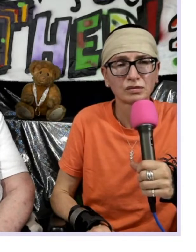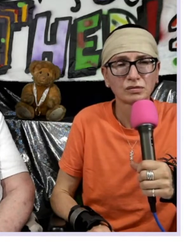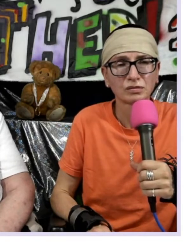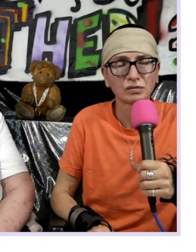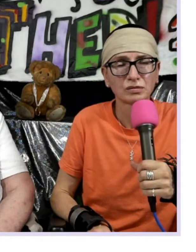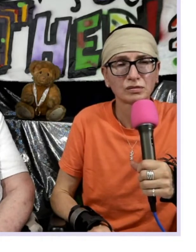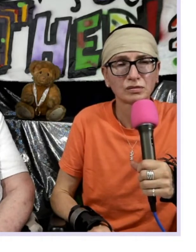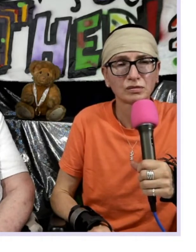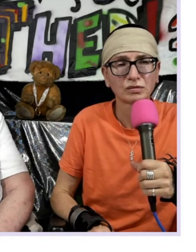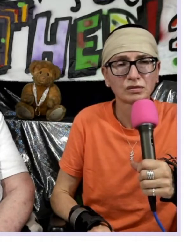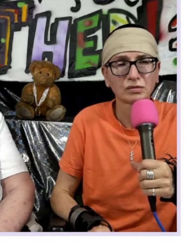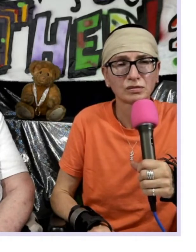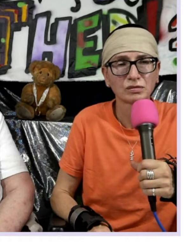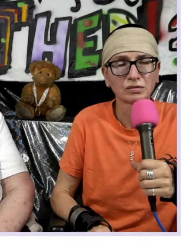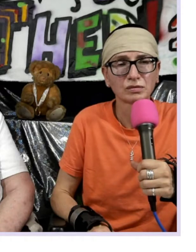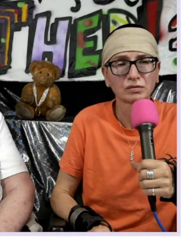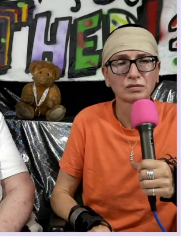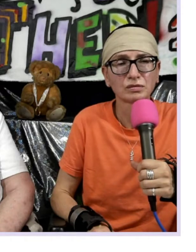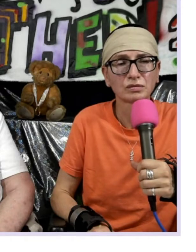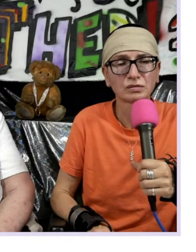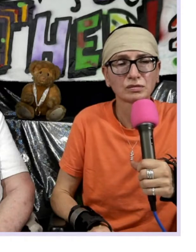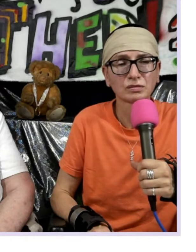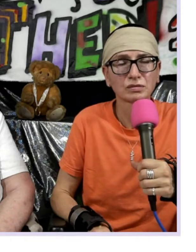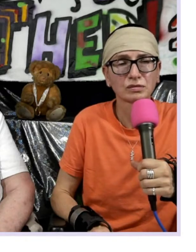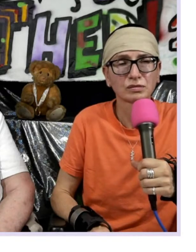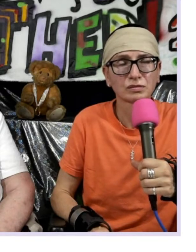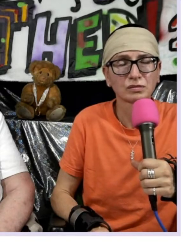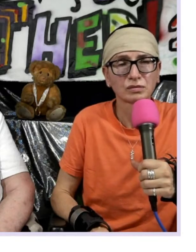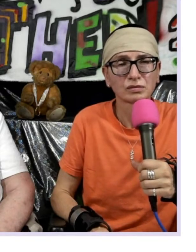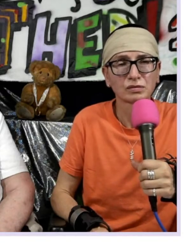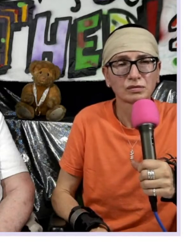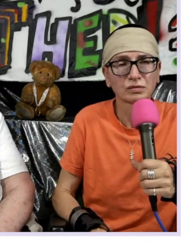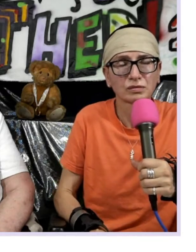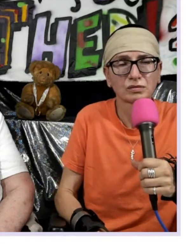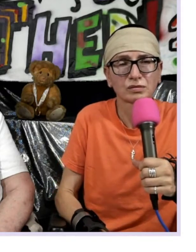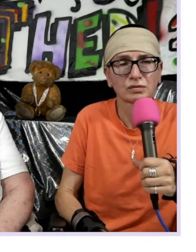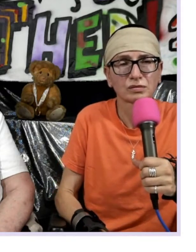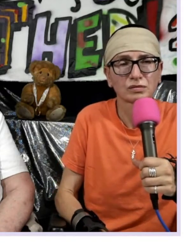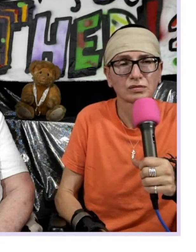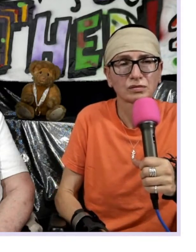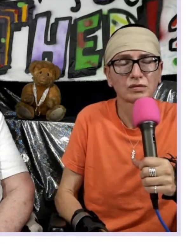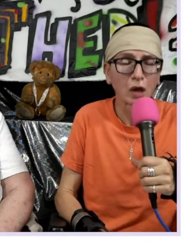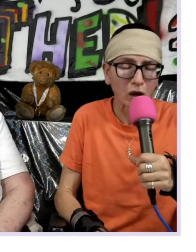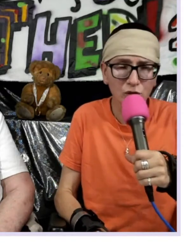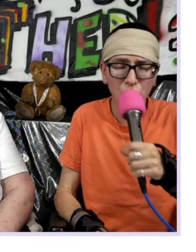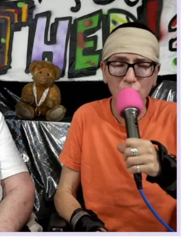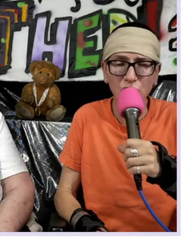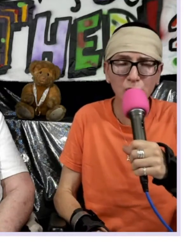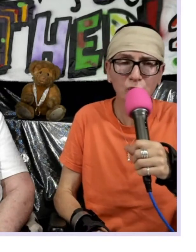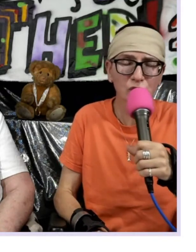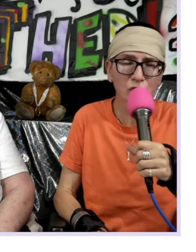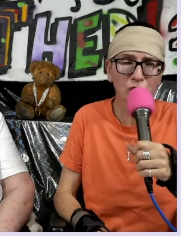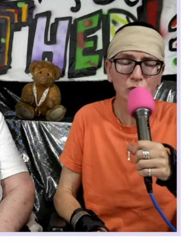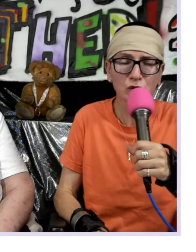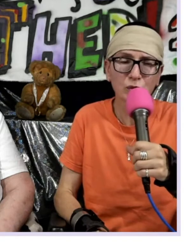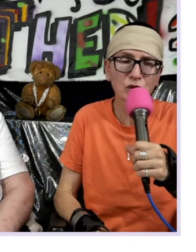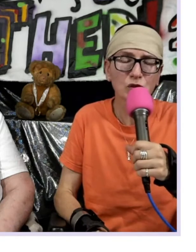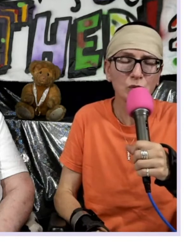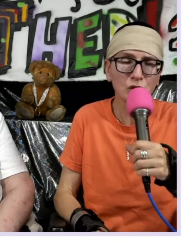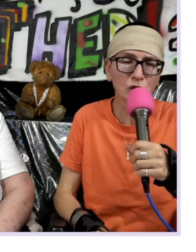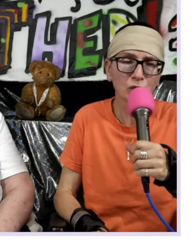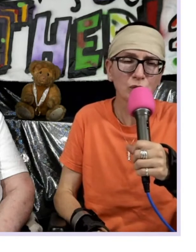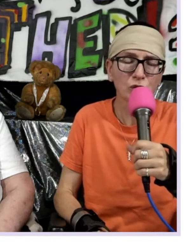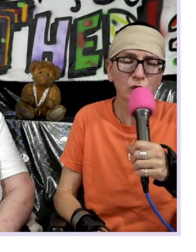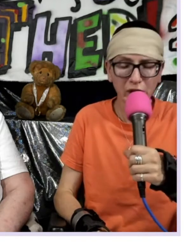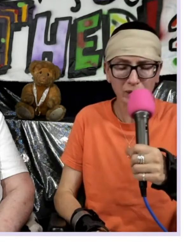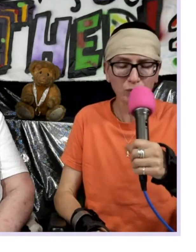be so important. And the uptake of it at that point is going to be so important, because sorry to interrupt you, I'm